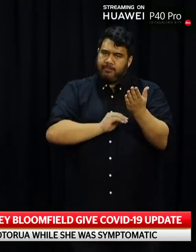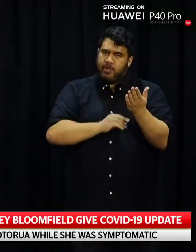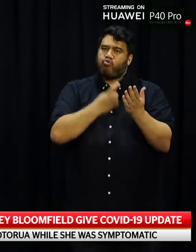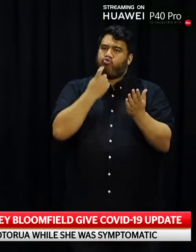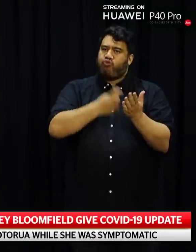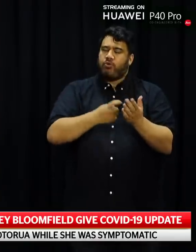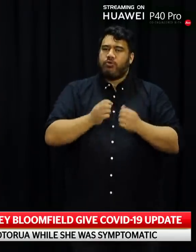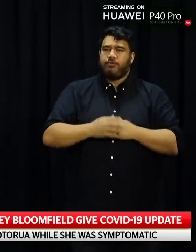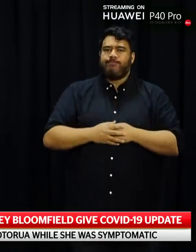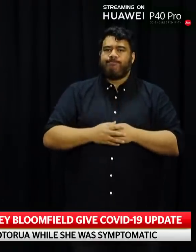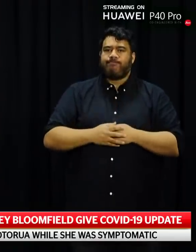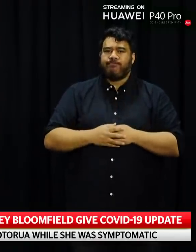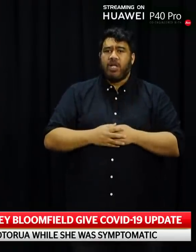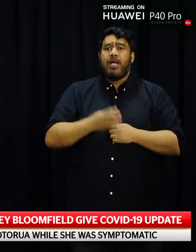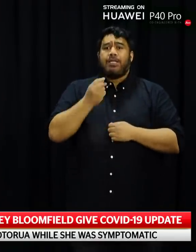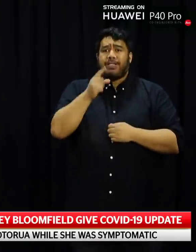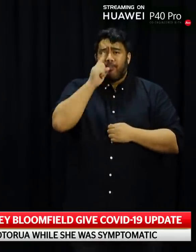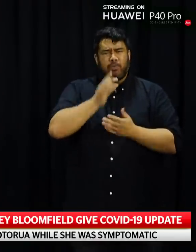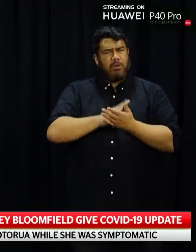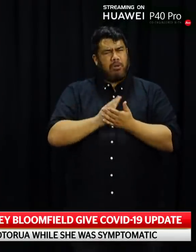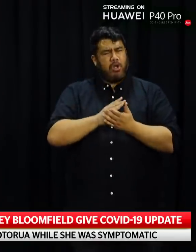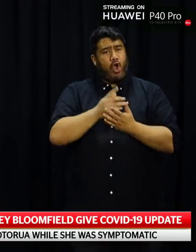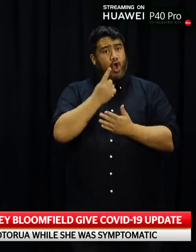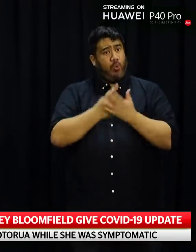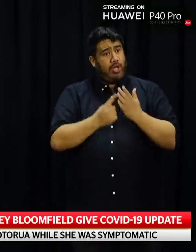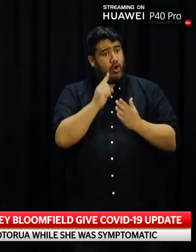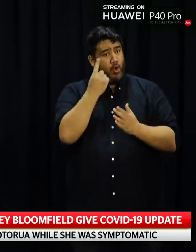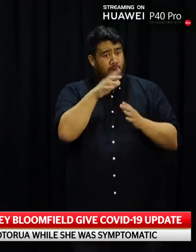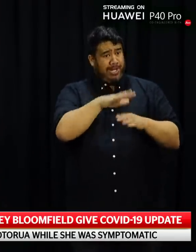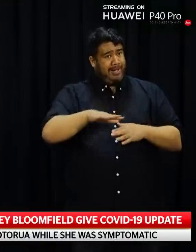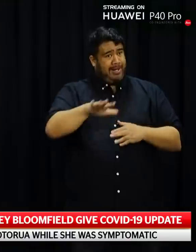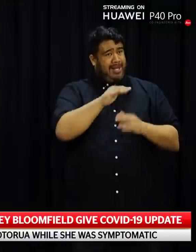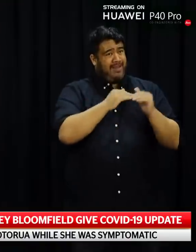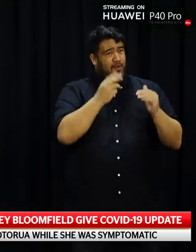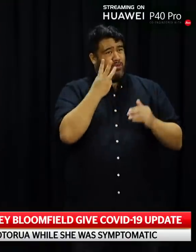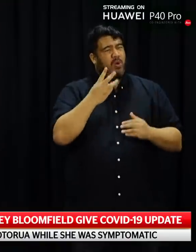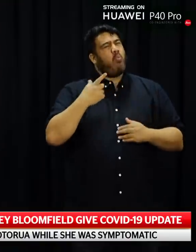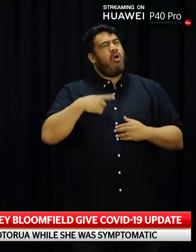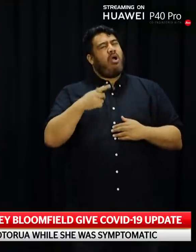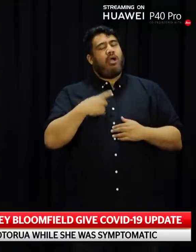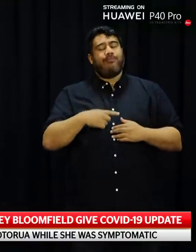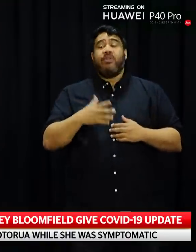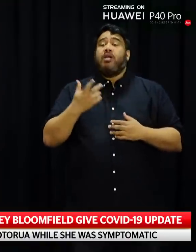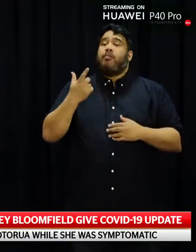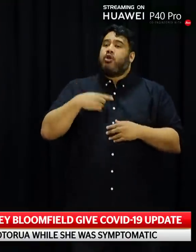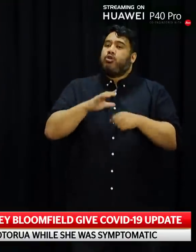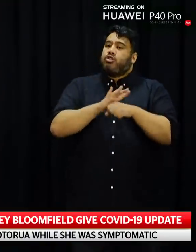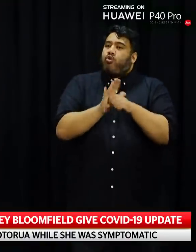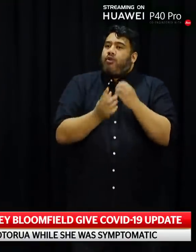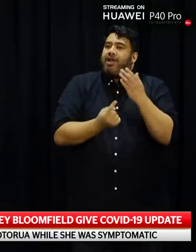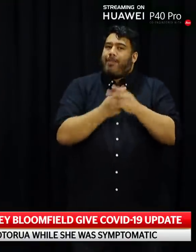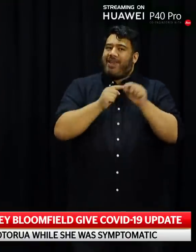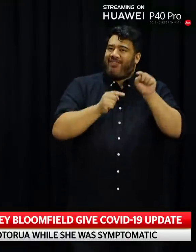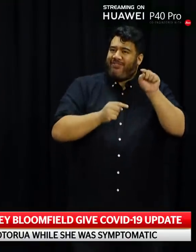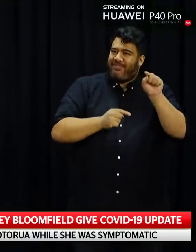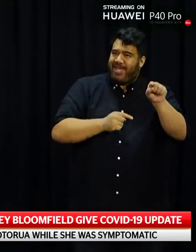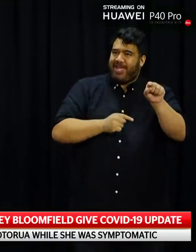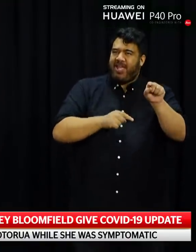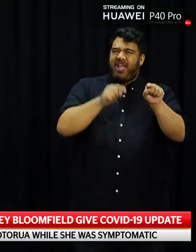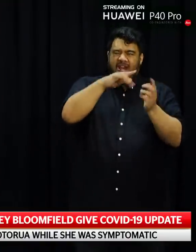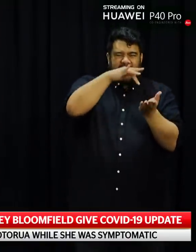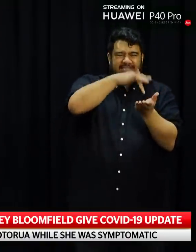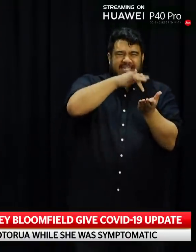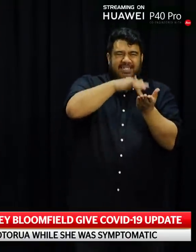only have Auckland at level 3. Obviously, that is currently the source and the centre, as it were, of